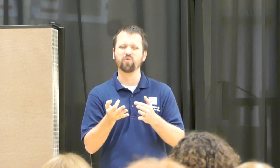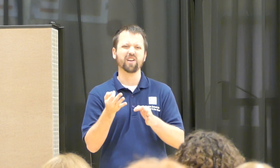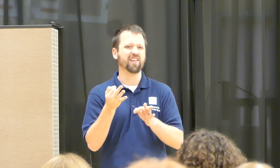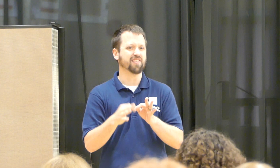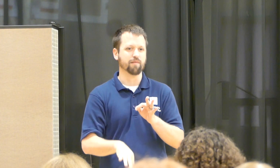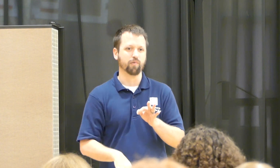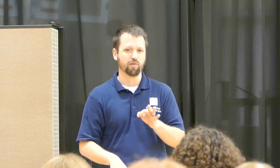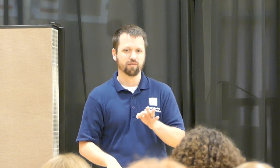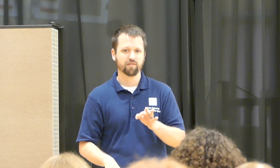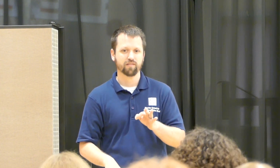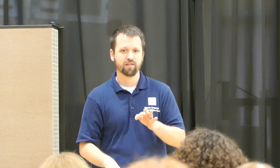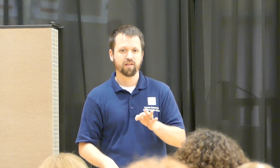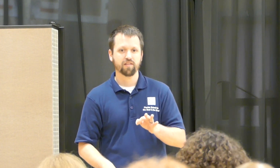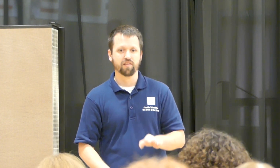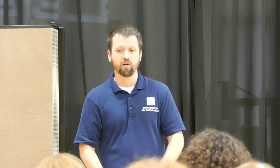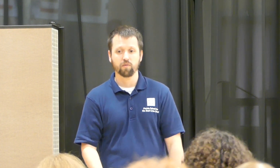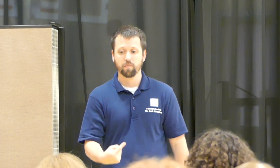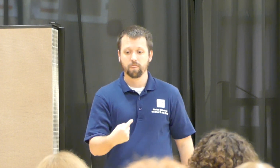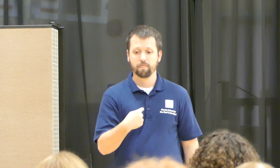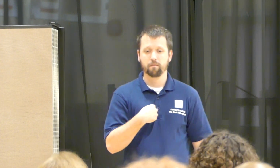really simple. So, me,